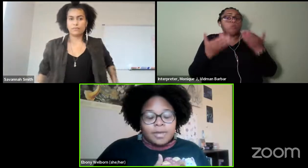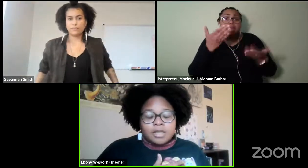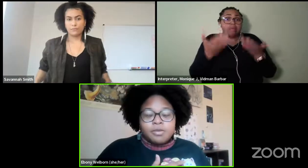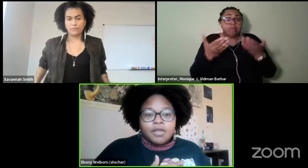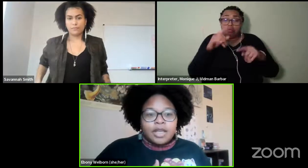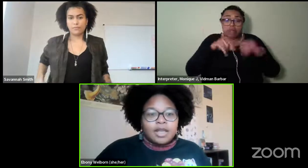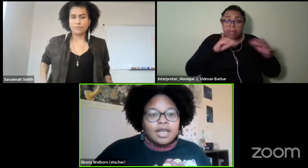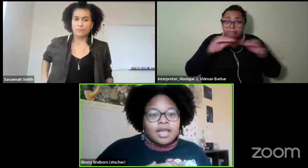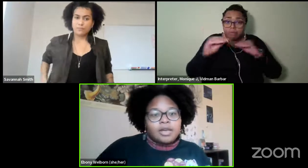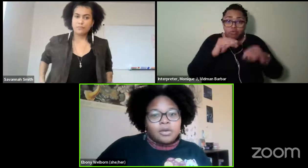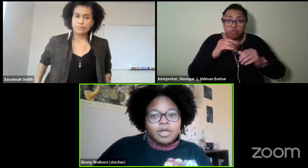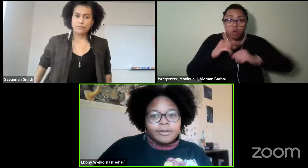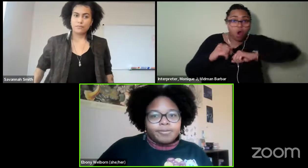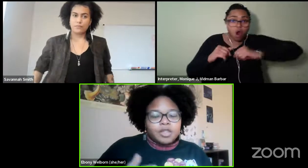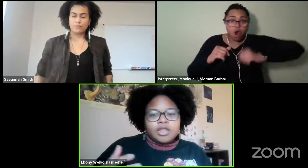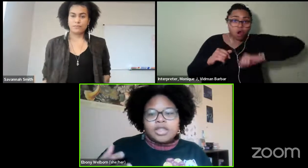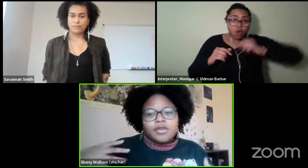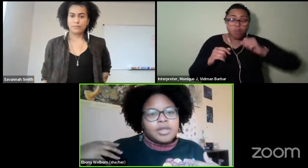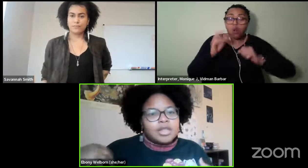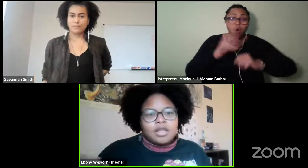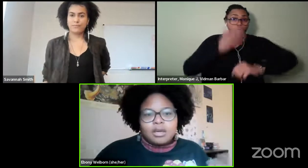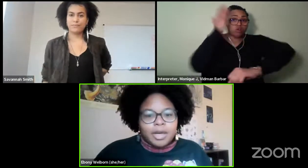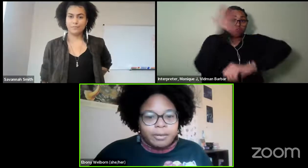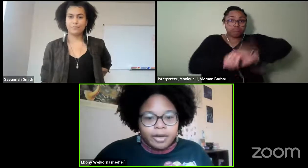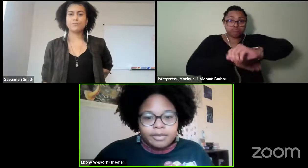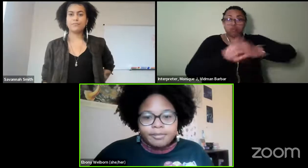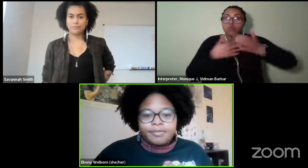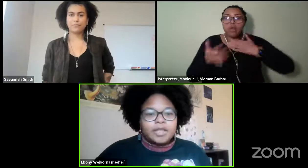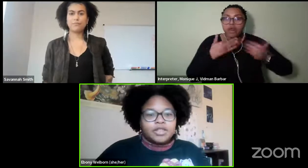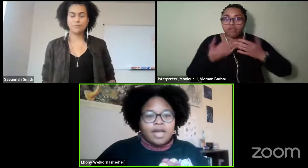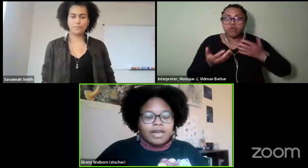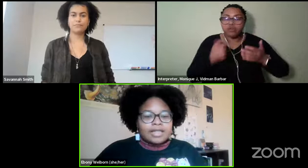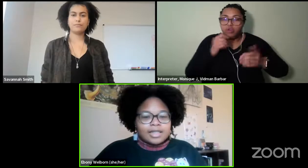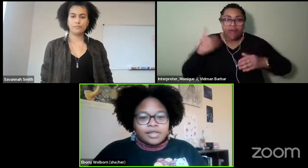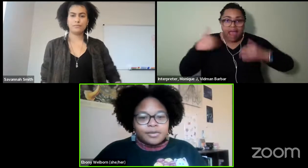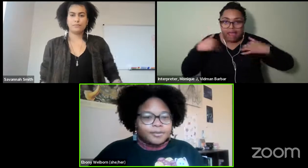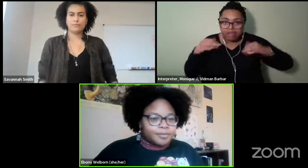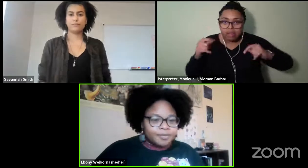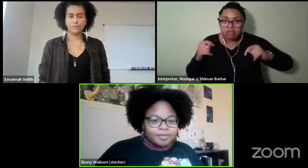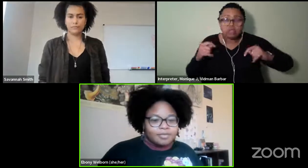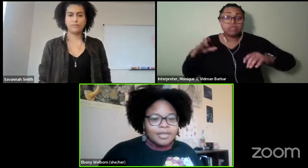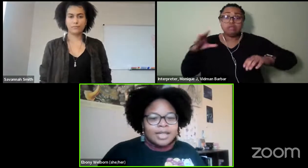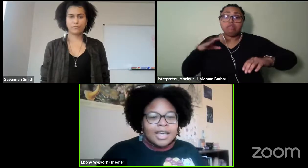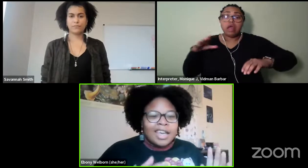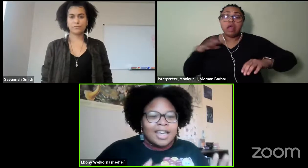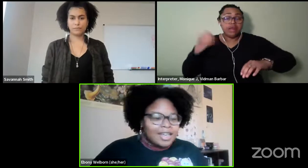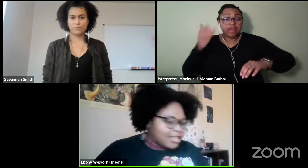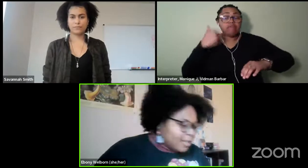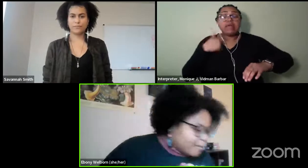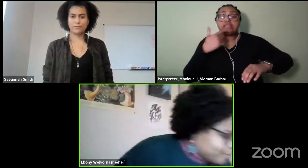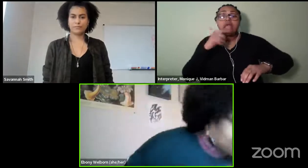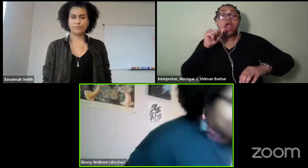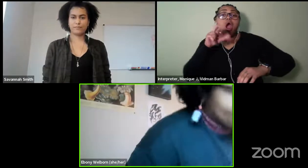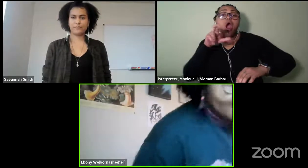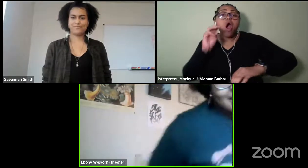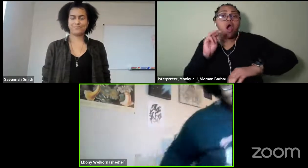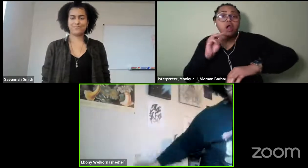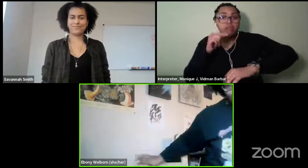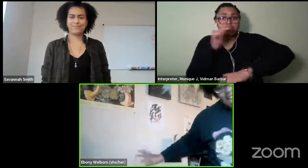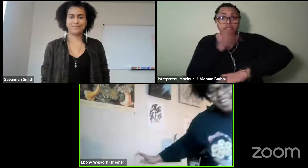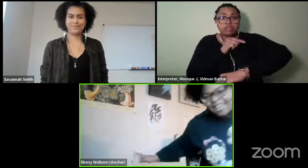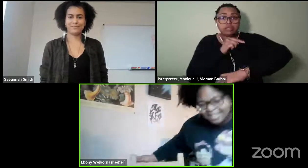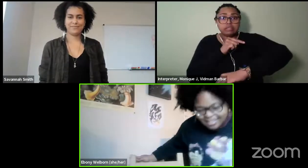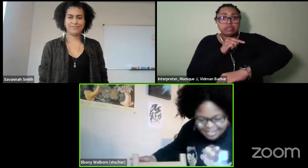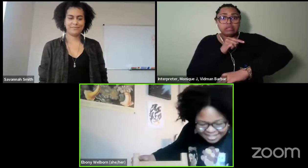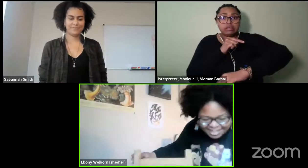or that space moving in, or just focus on another body part that you have access to. And so